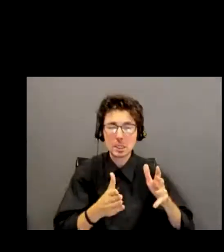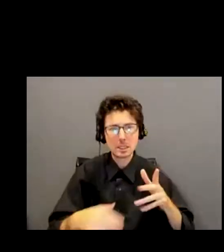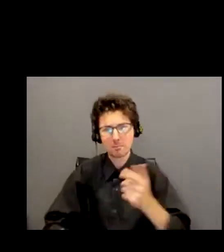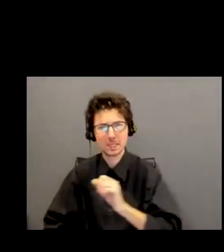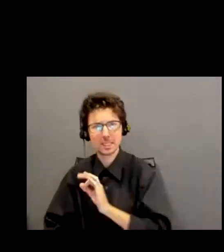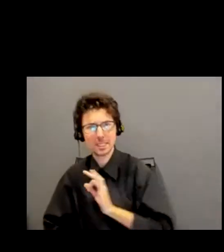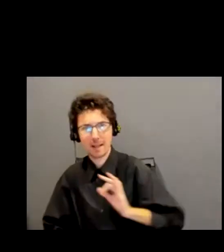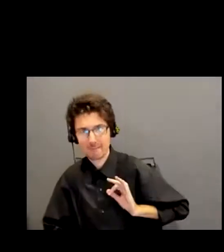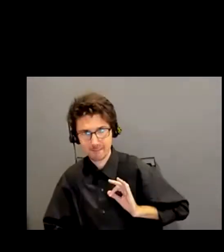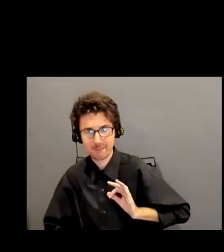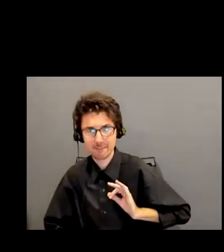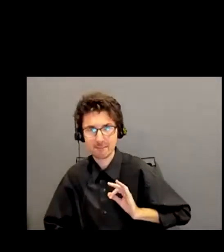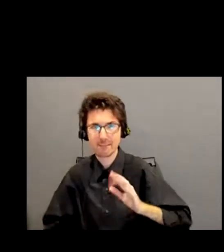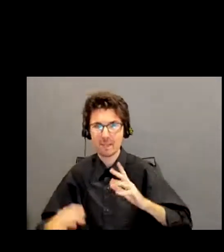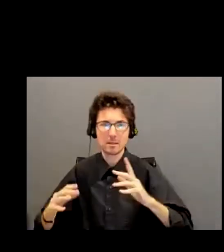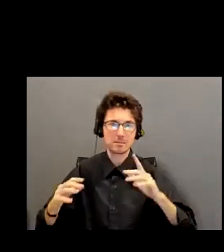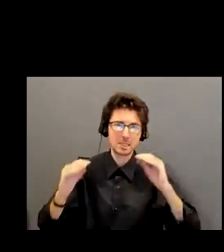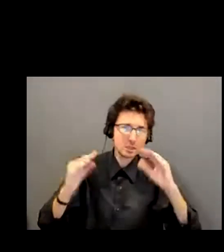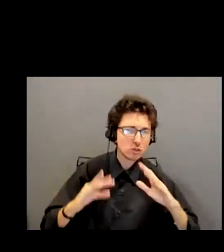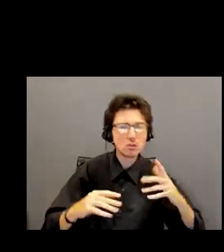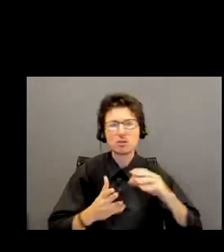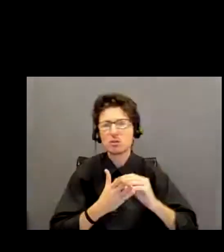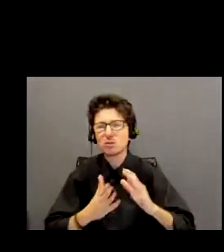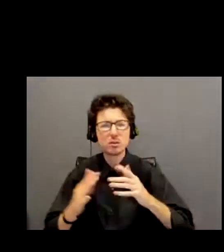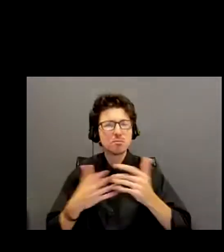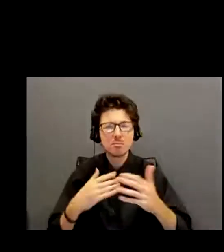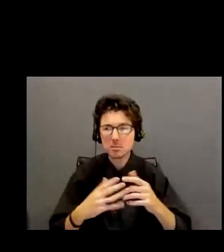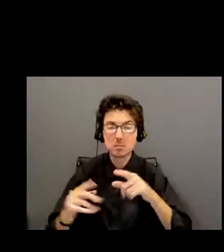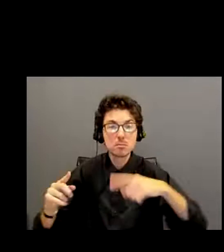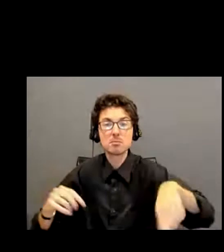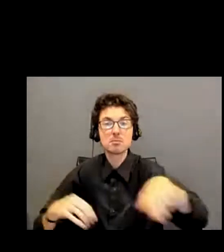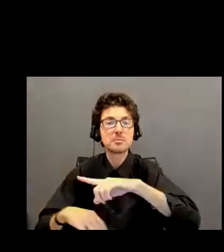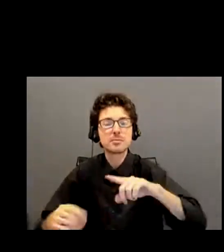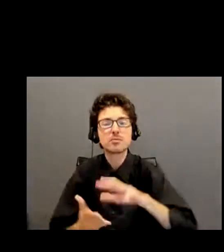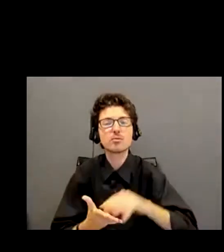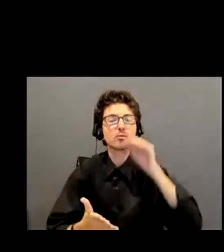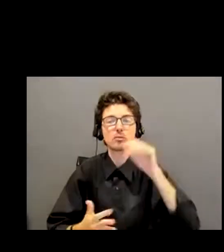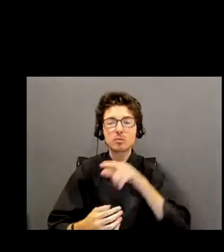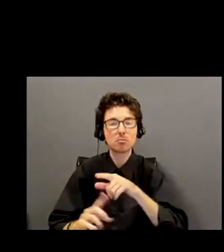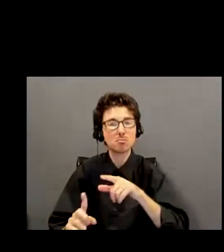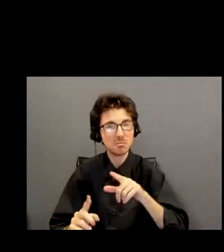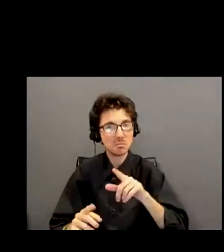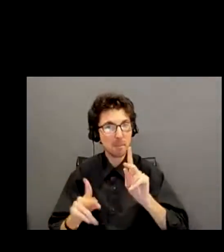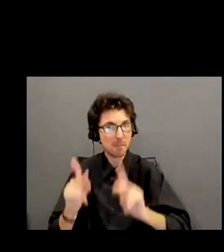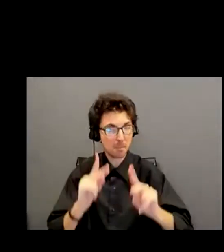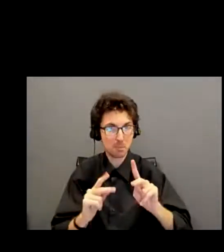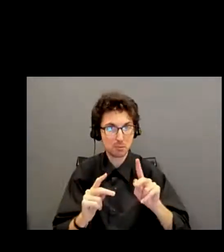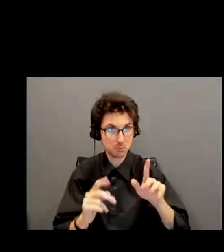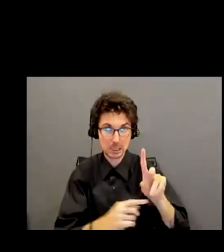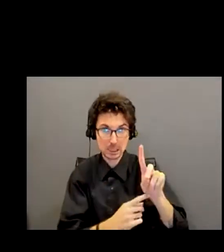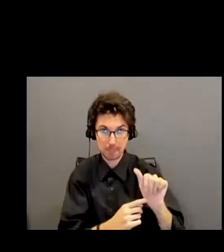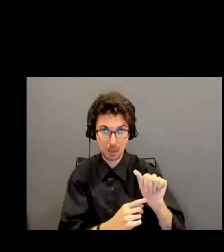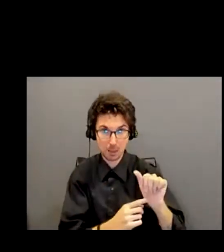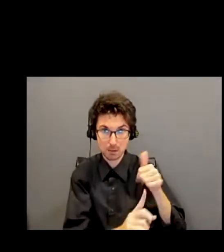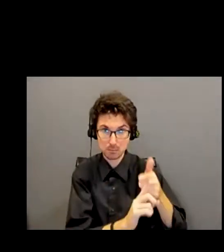learn that people with disabilities have an equal right to be employed in a workplace, and that